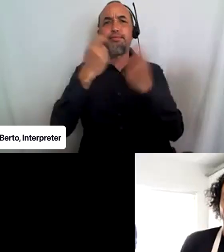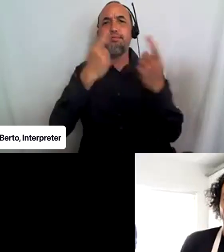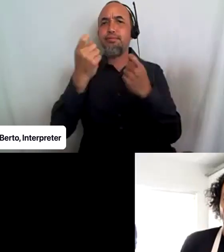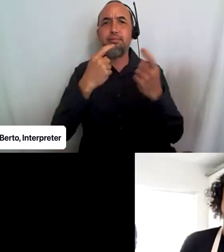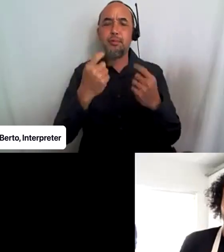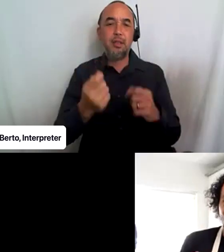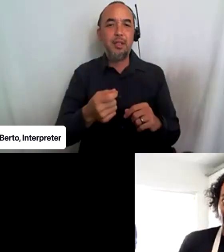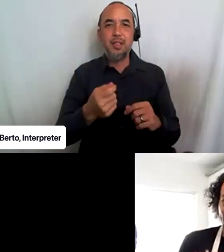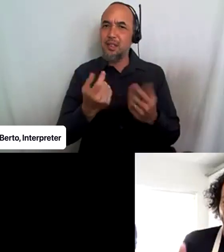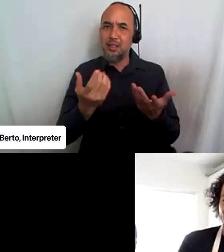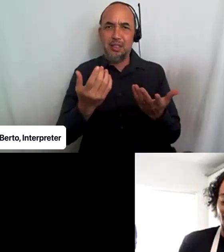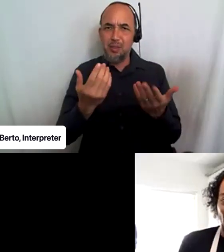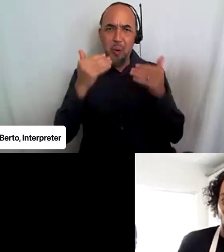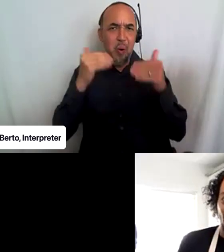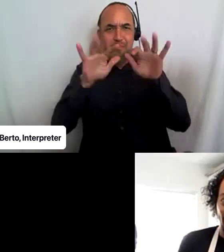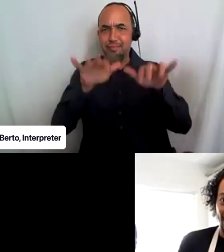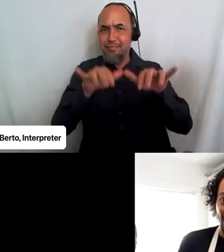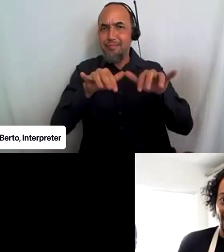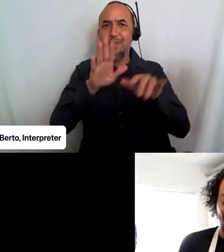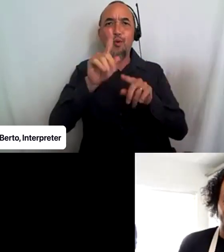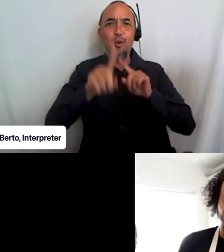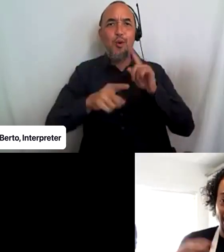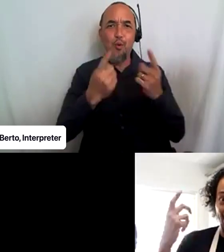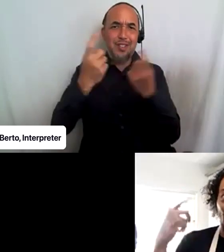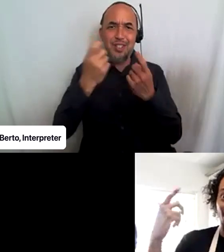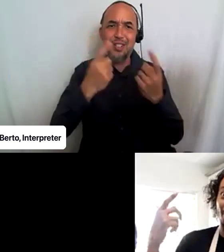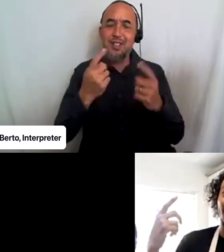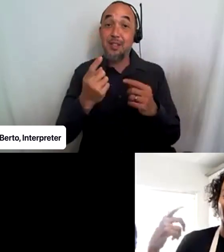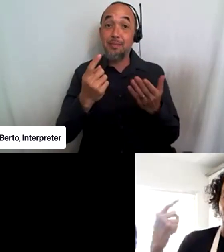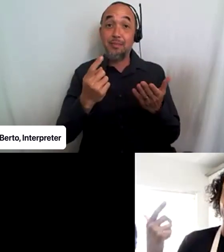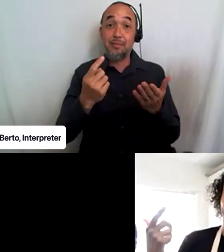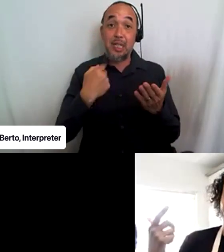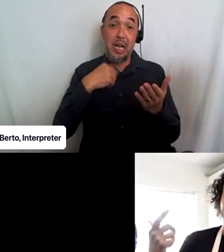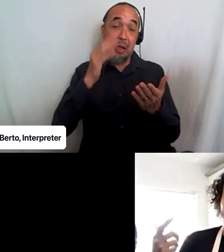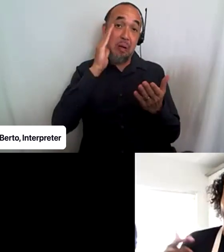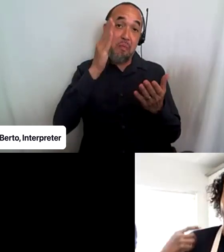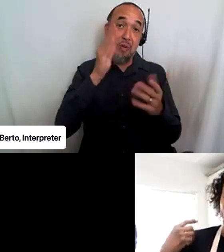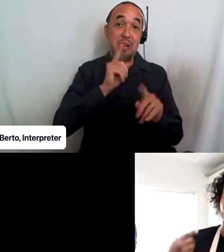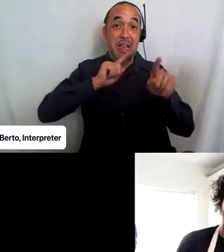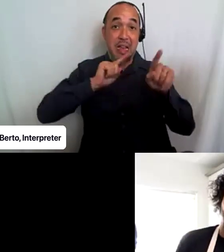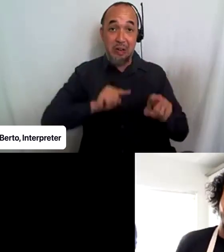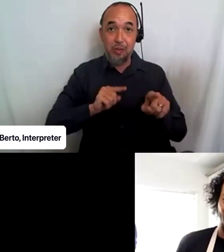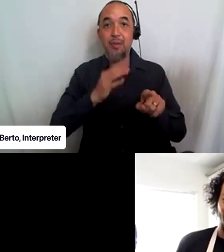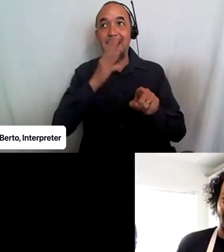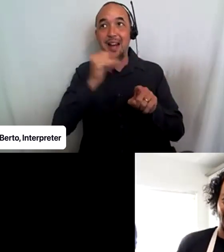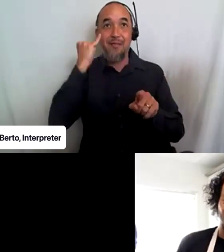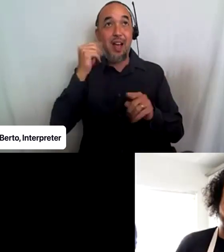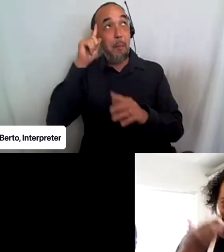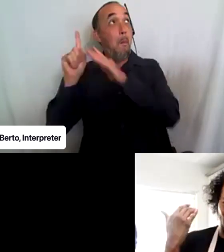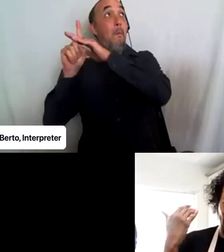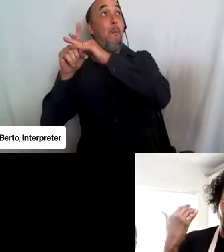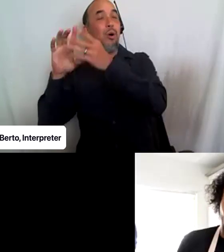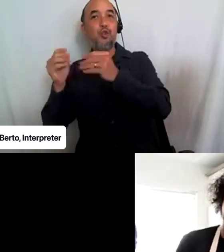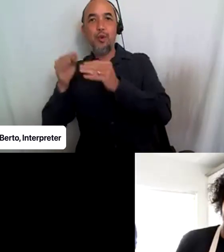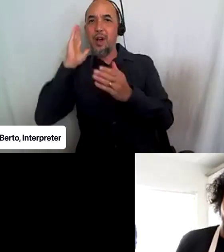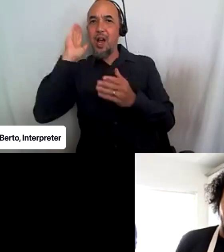shoot and we'll try to answer those while we're baking. And if some BTS stories pop up because of those questions, I'll be so happy to share it with you guys. I've given you